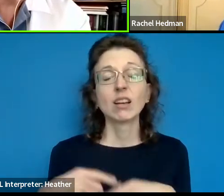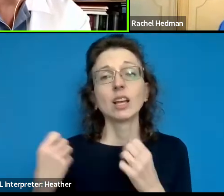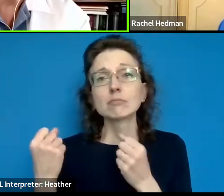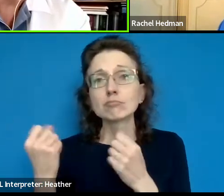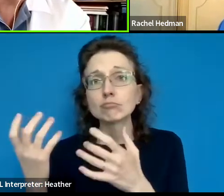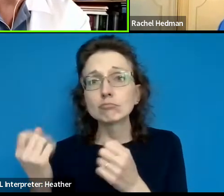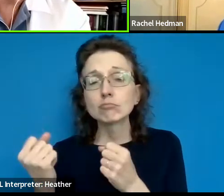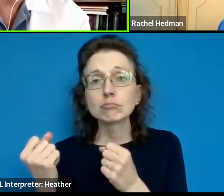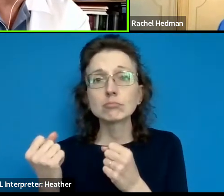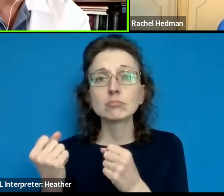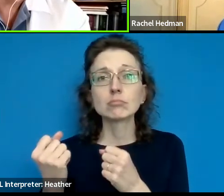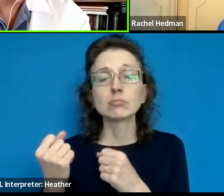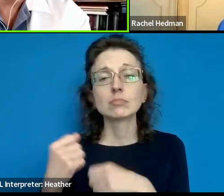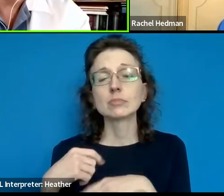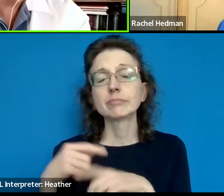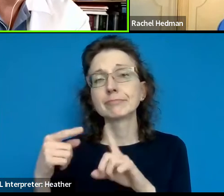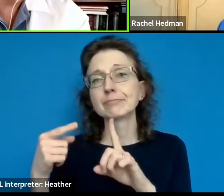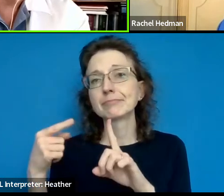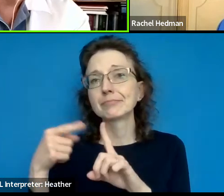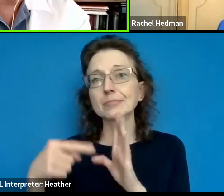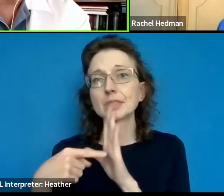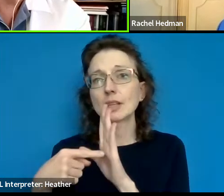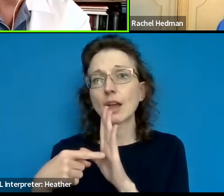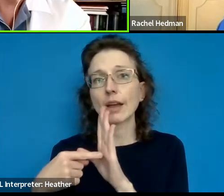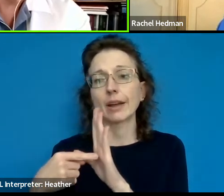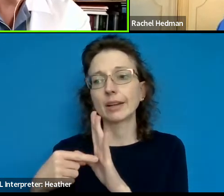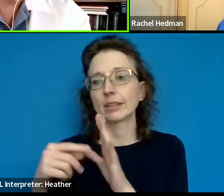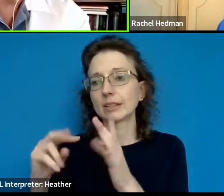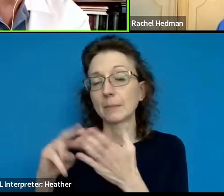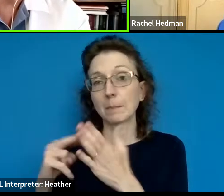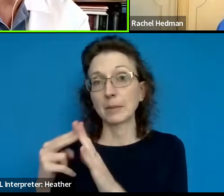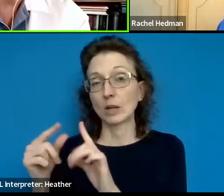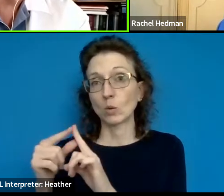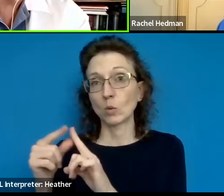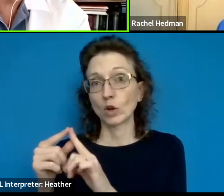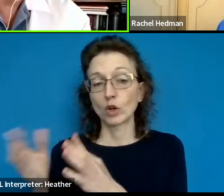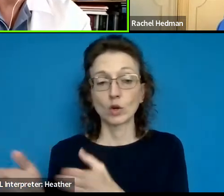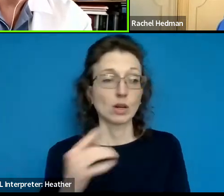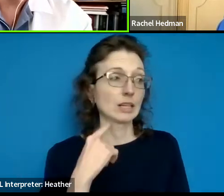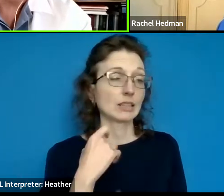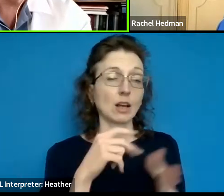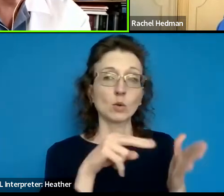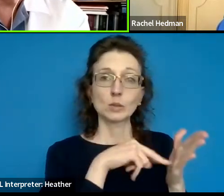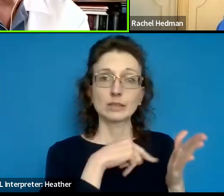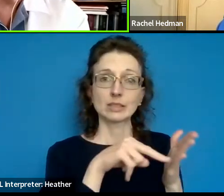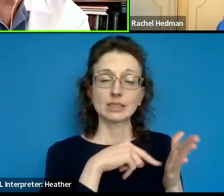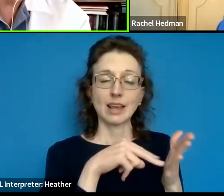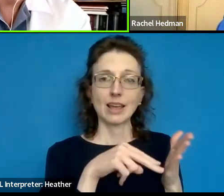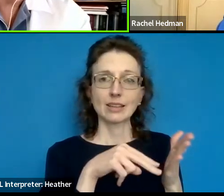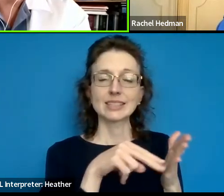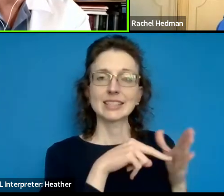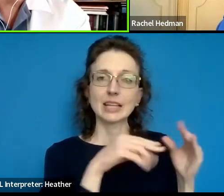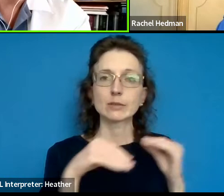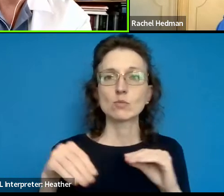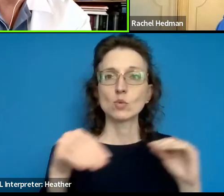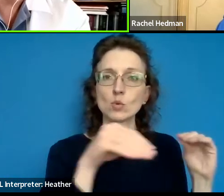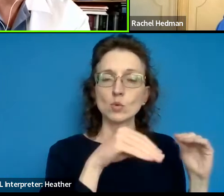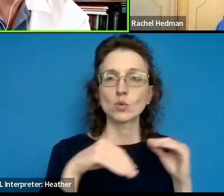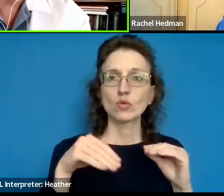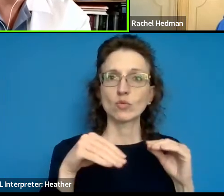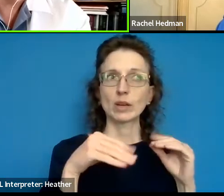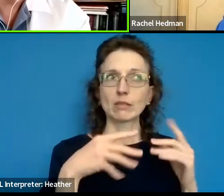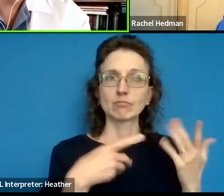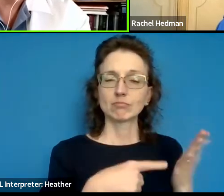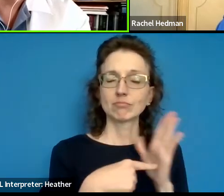use sign to represent the words, in Tongan dances, you use dance movement to